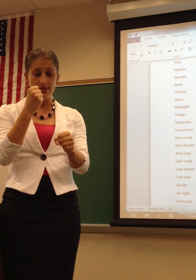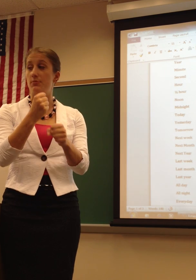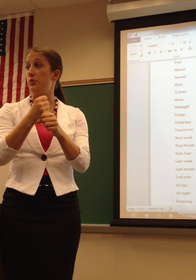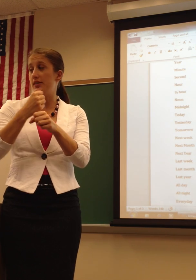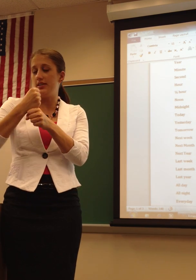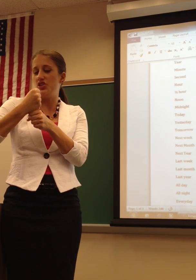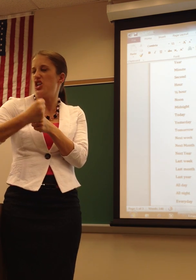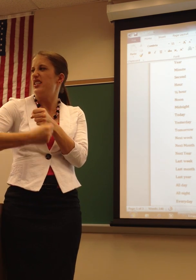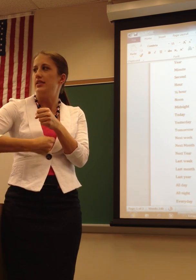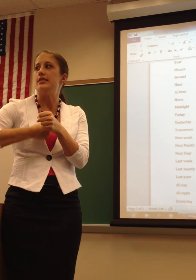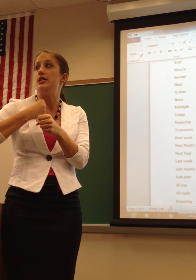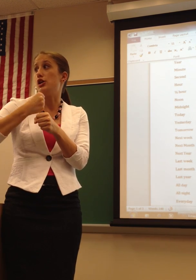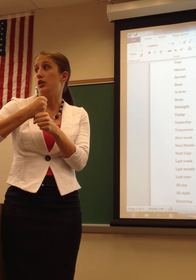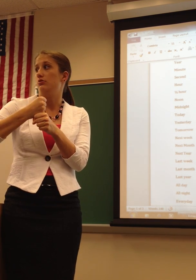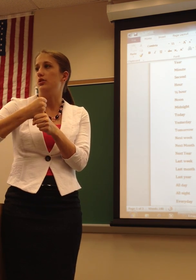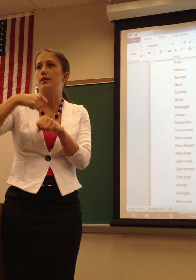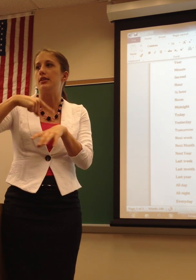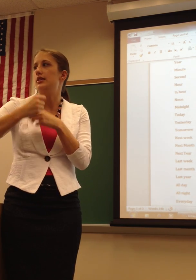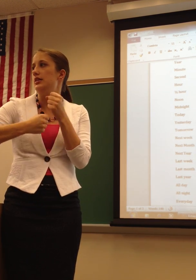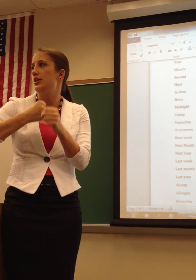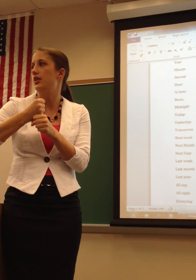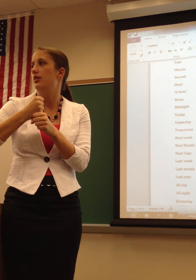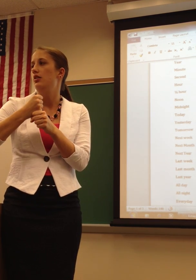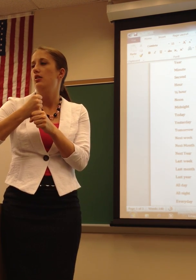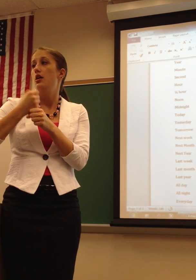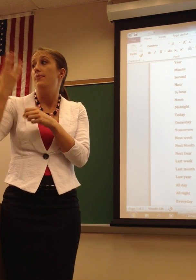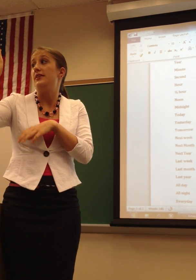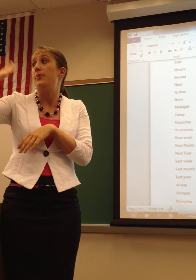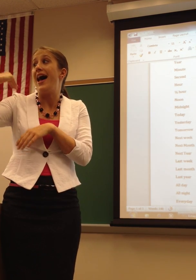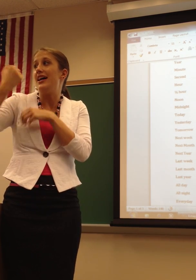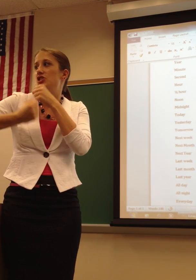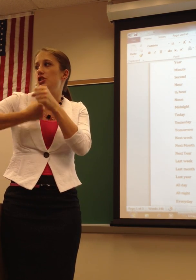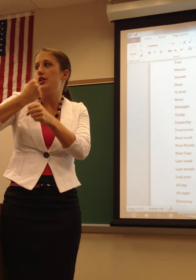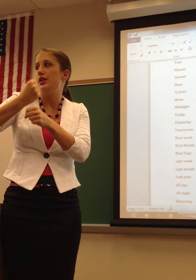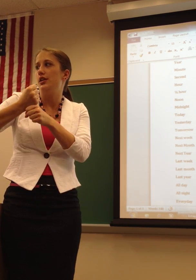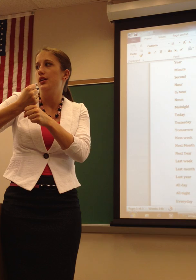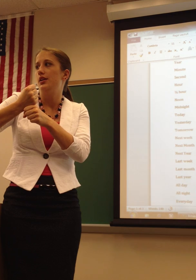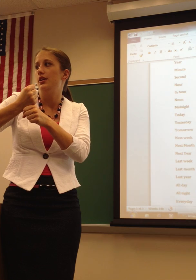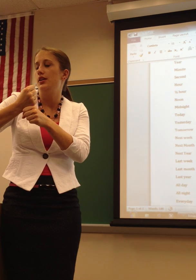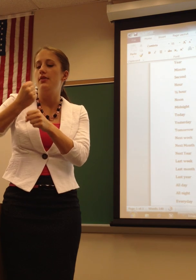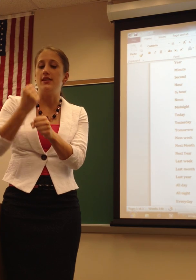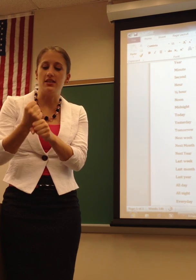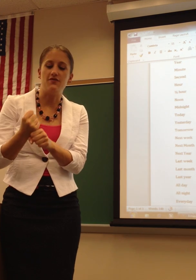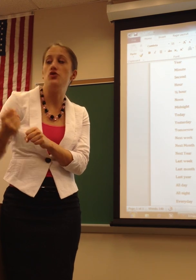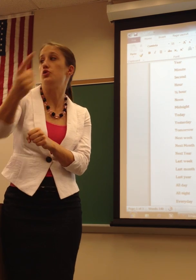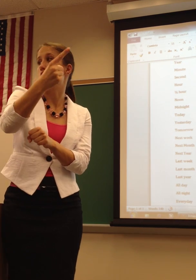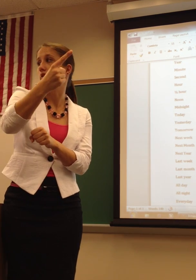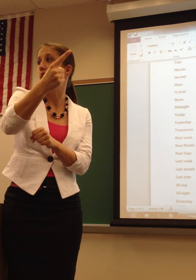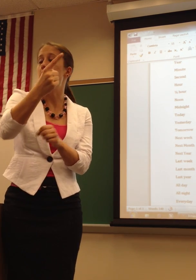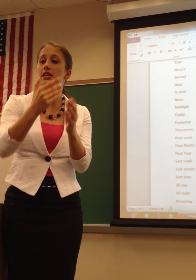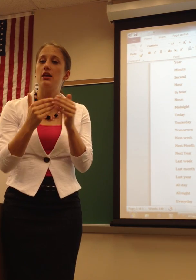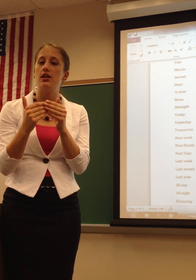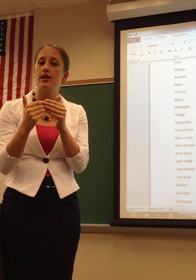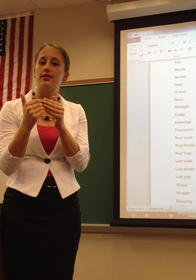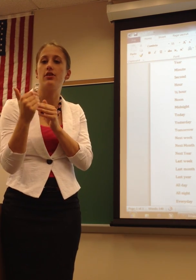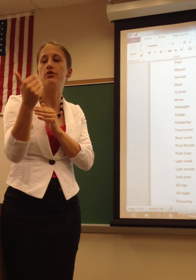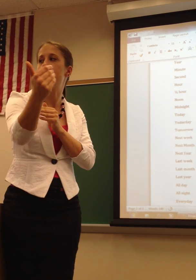Remember, because this is just year. Just like this year, this past year, this is future. Anything in ASL that goes that